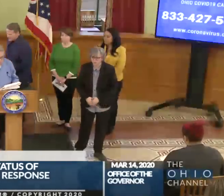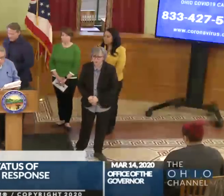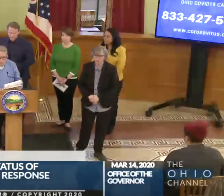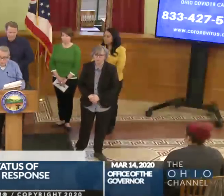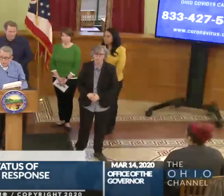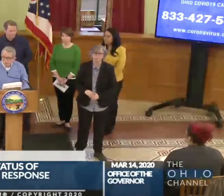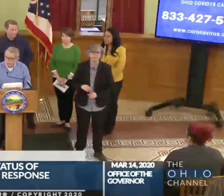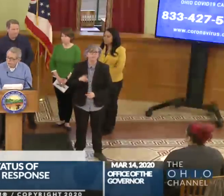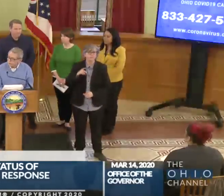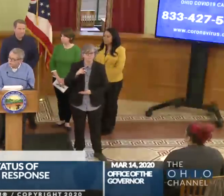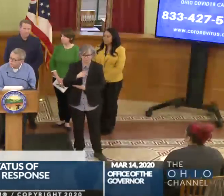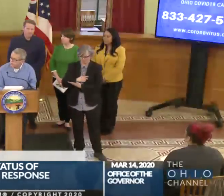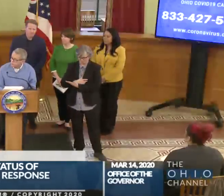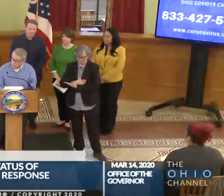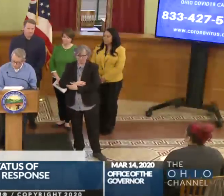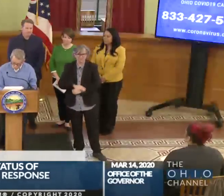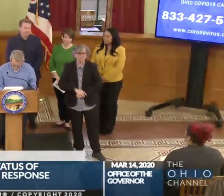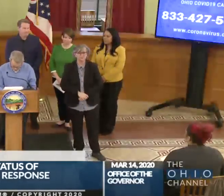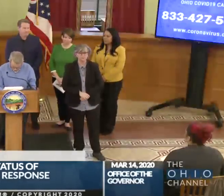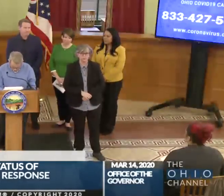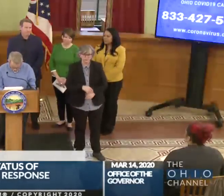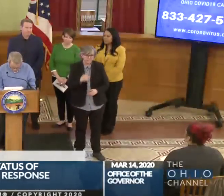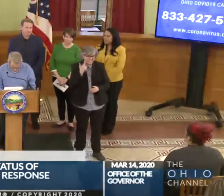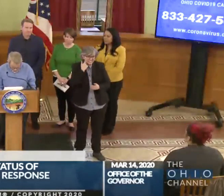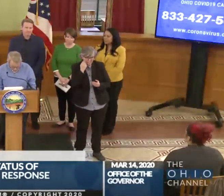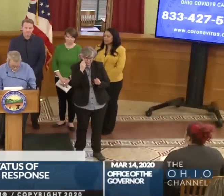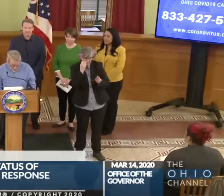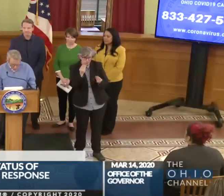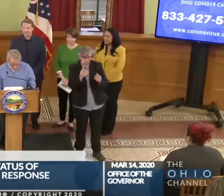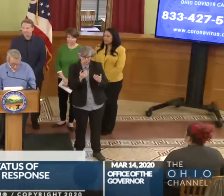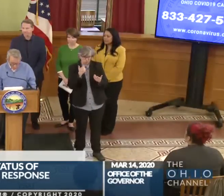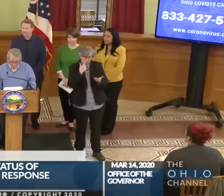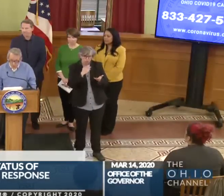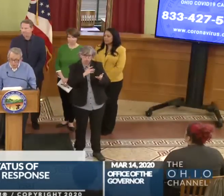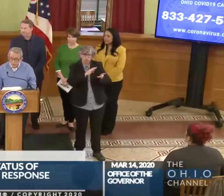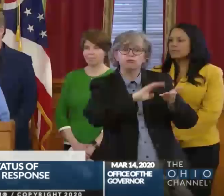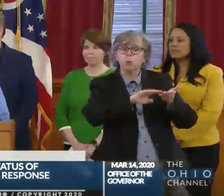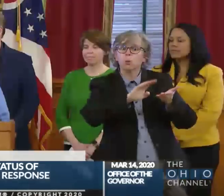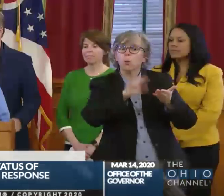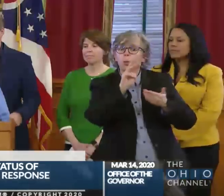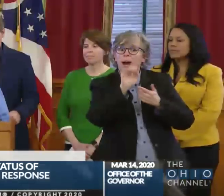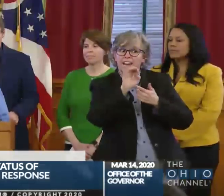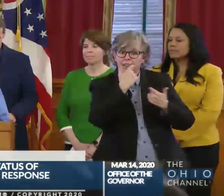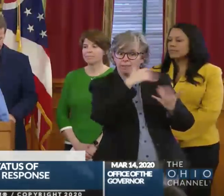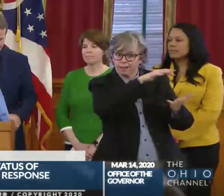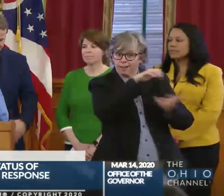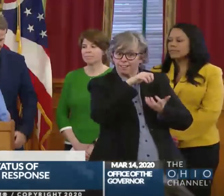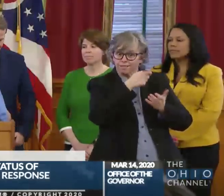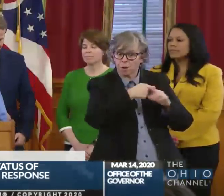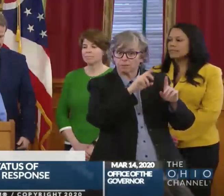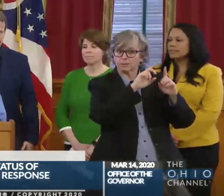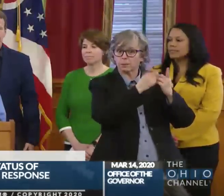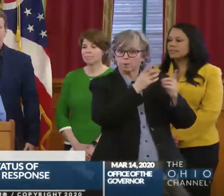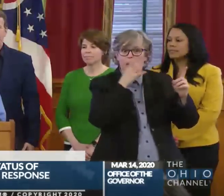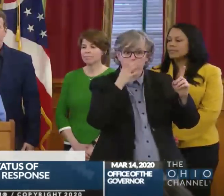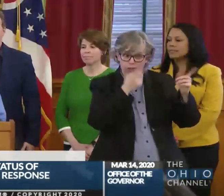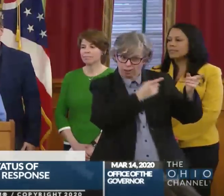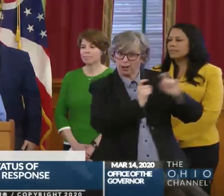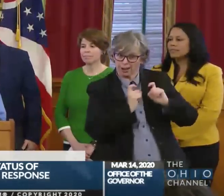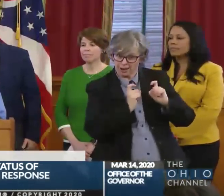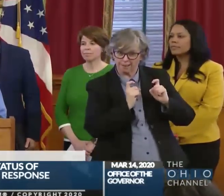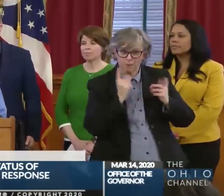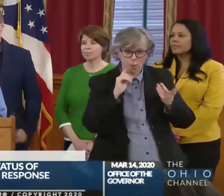We told you yesterday that we'd received a waiver from the United States Department of Agriculture in regard to the delivery